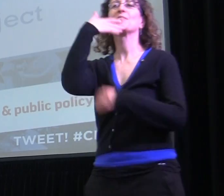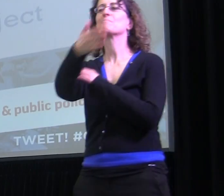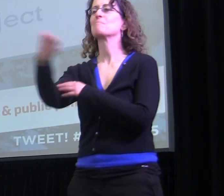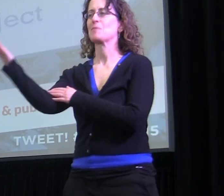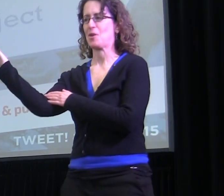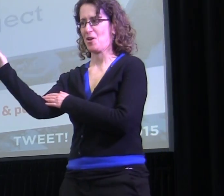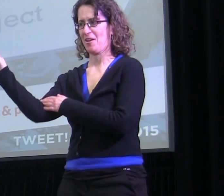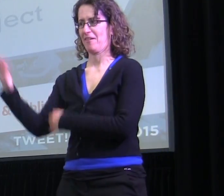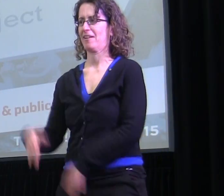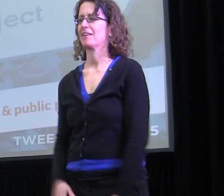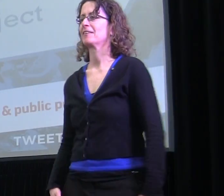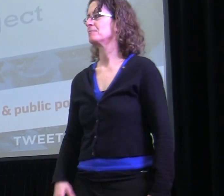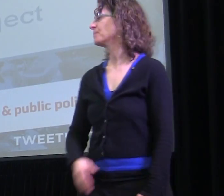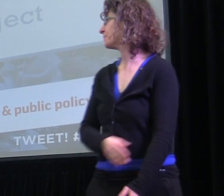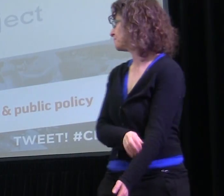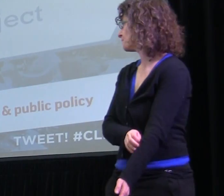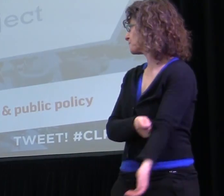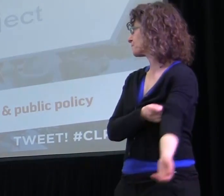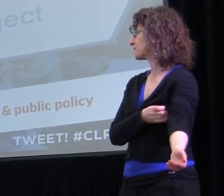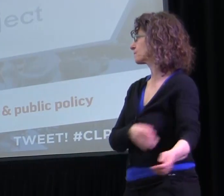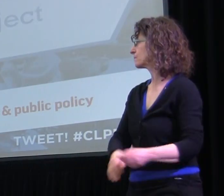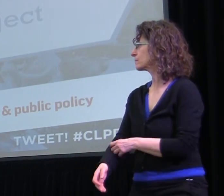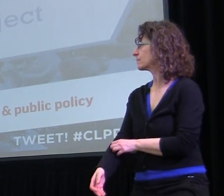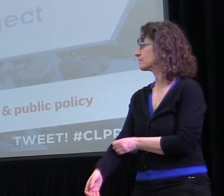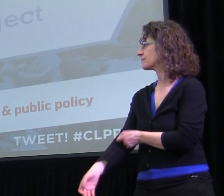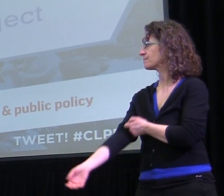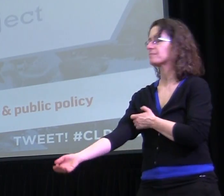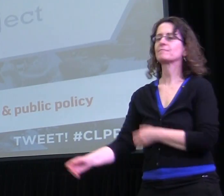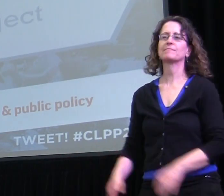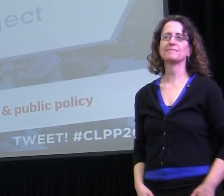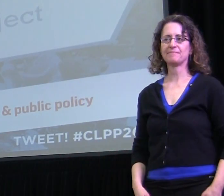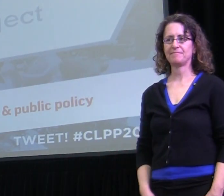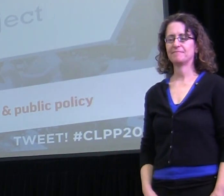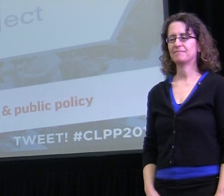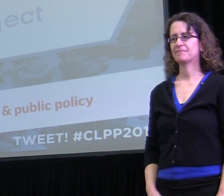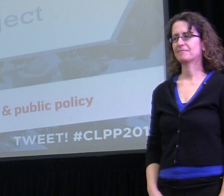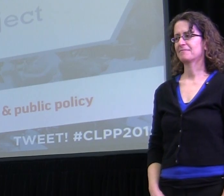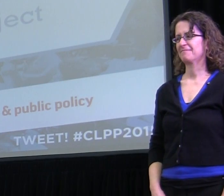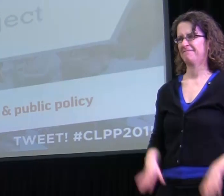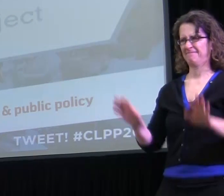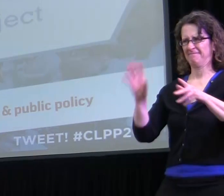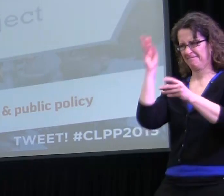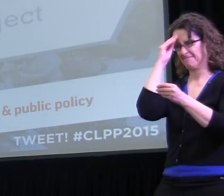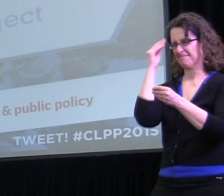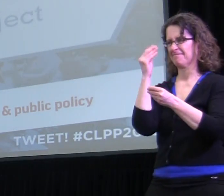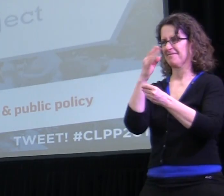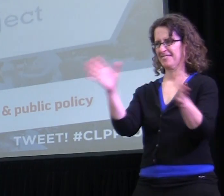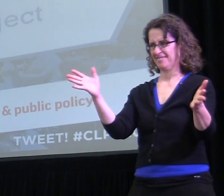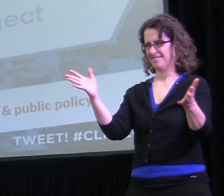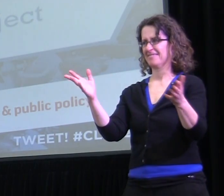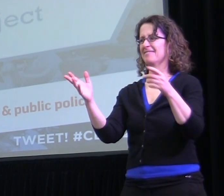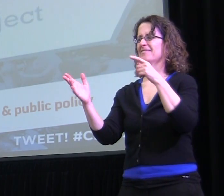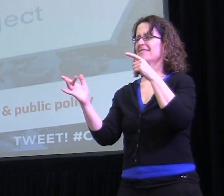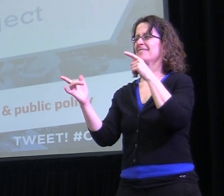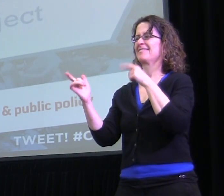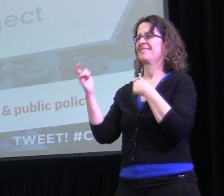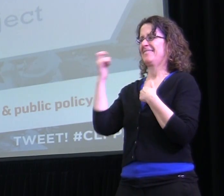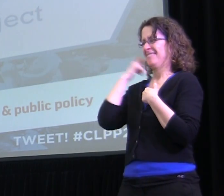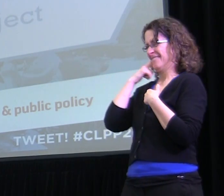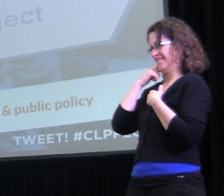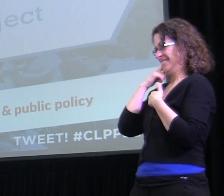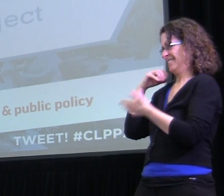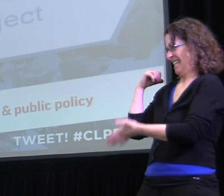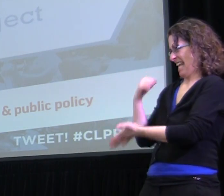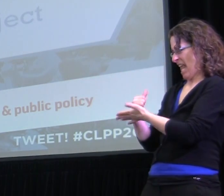Morning, everyone. So I just want to say I just got back from a 48-hour labor, so if we could all